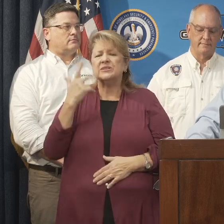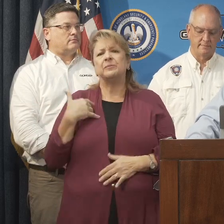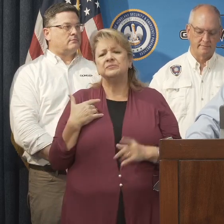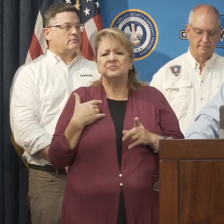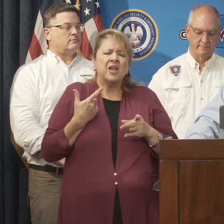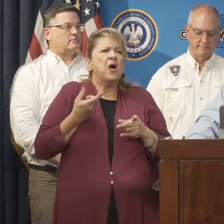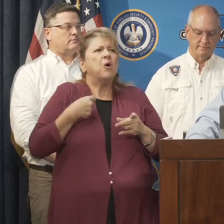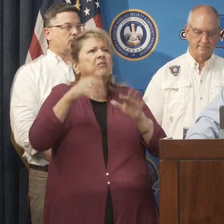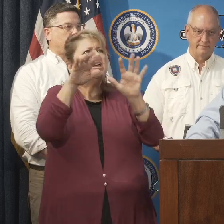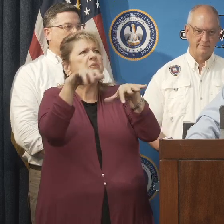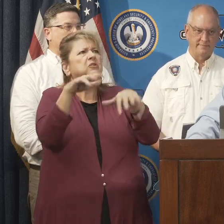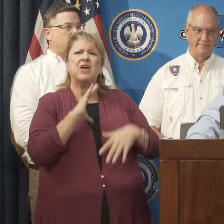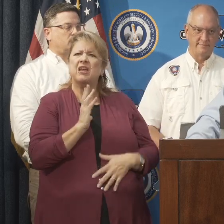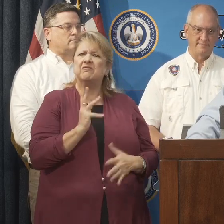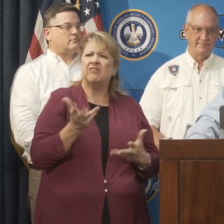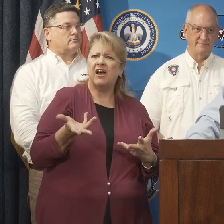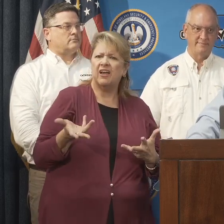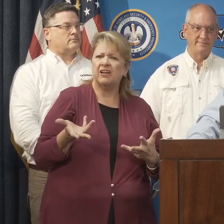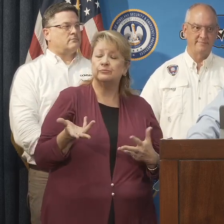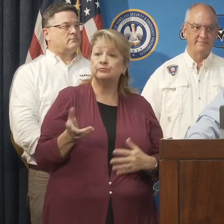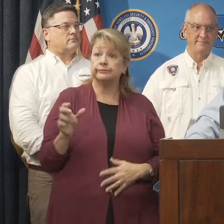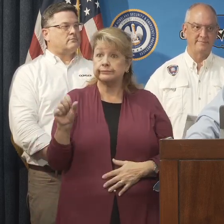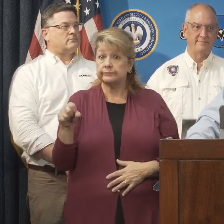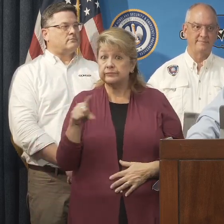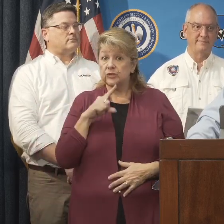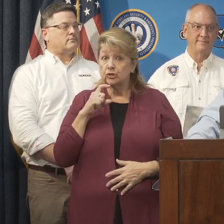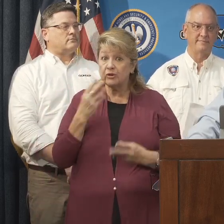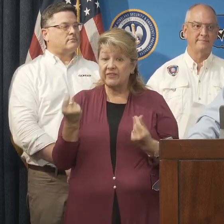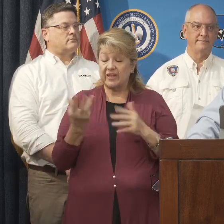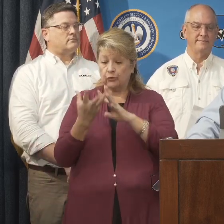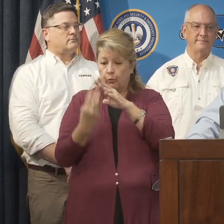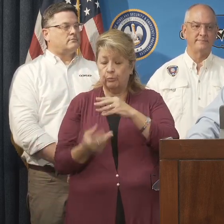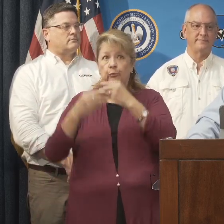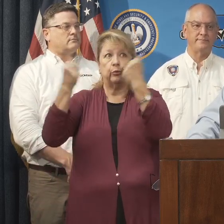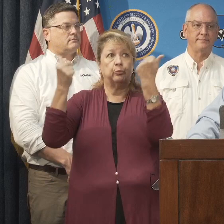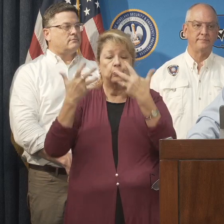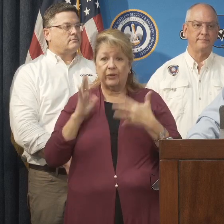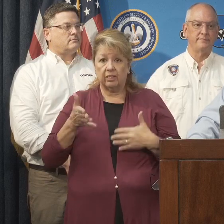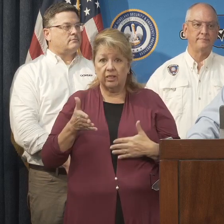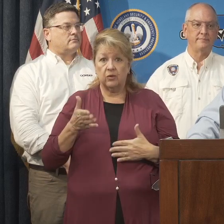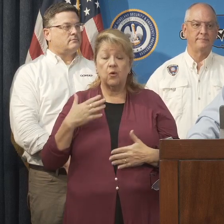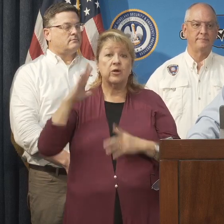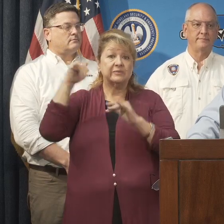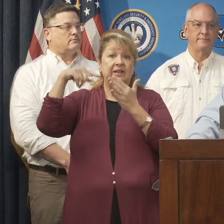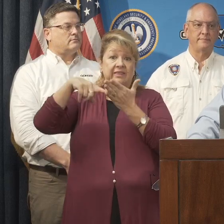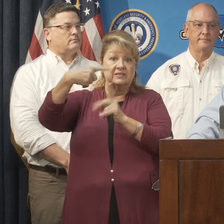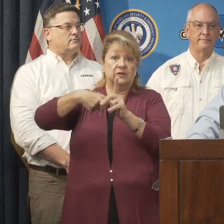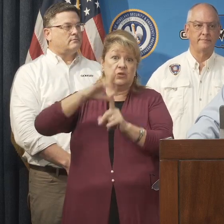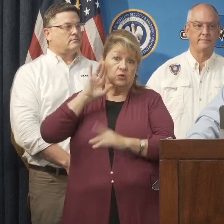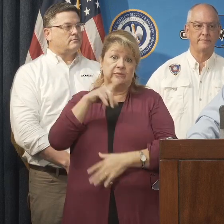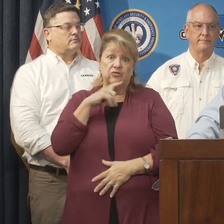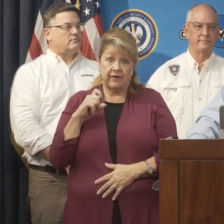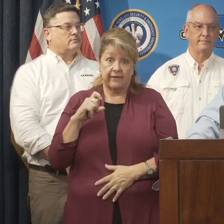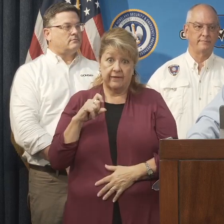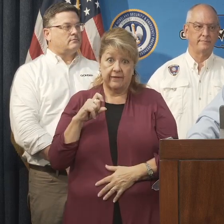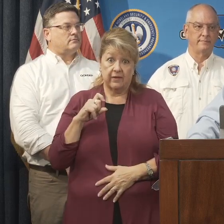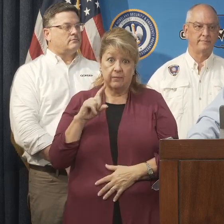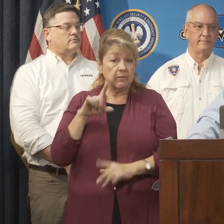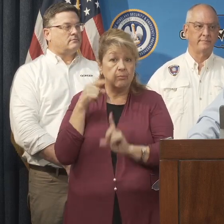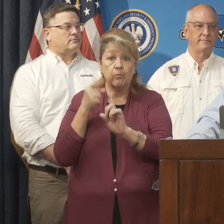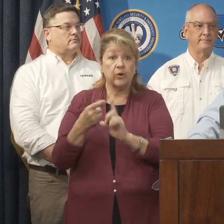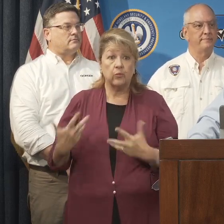got a little rain here. Yes, and that's going to dry up very quickly. We're expecting a dry month as we move forward. But here's the bottom